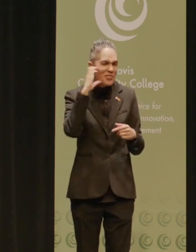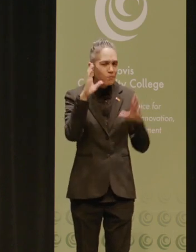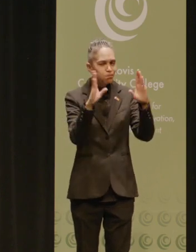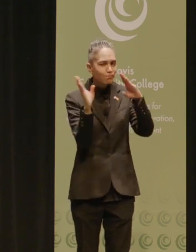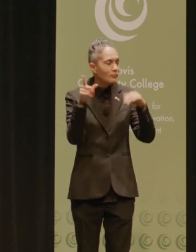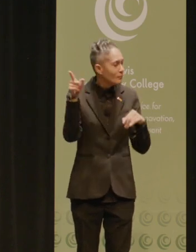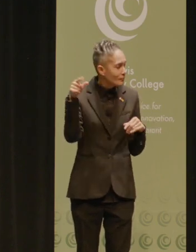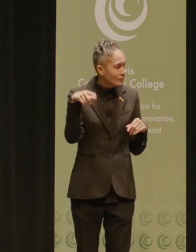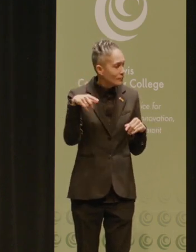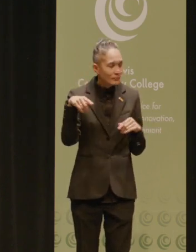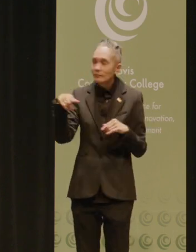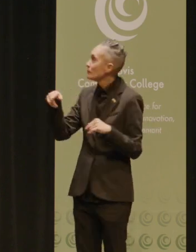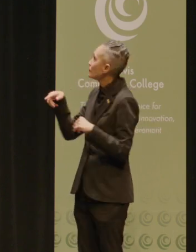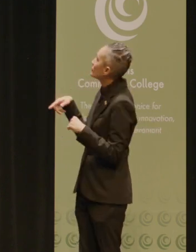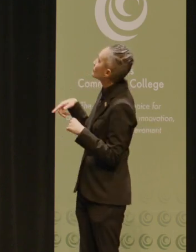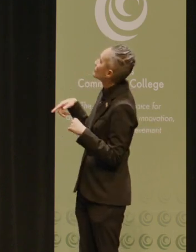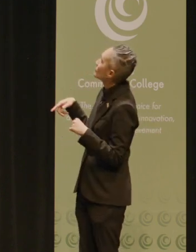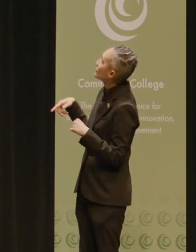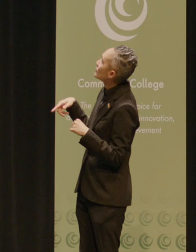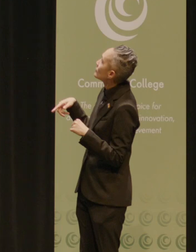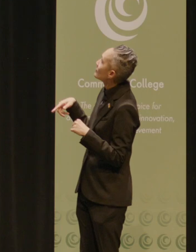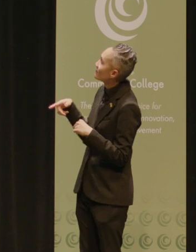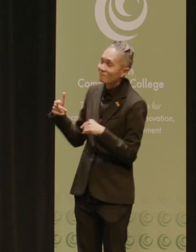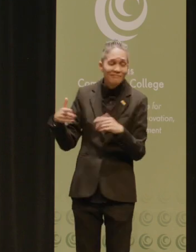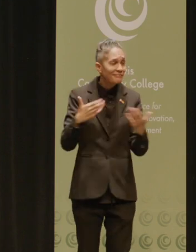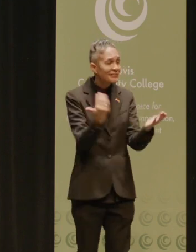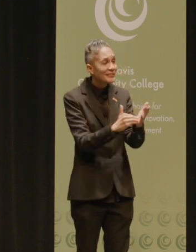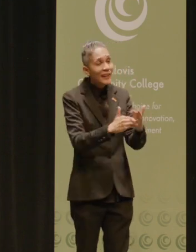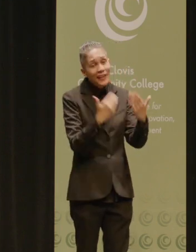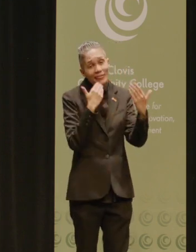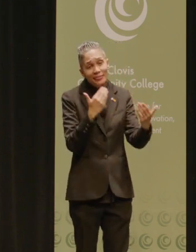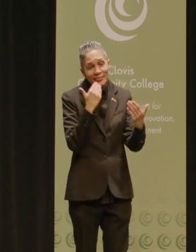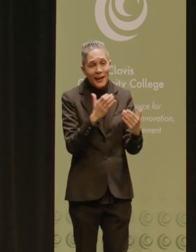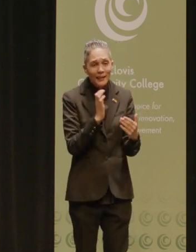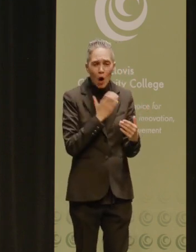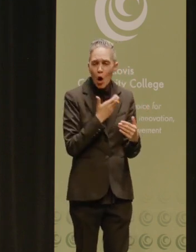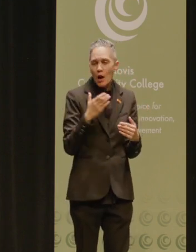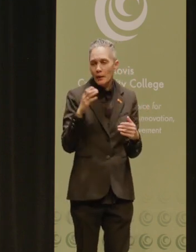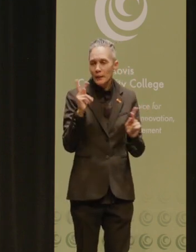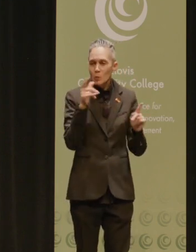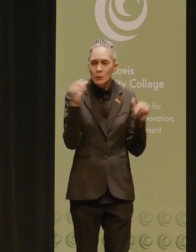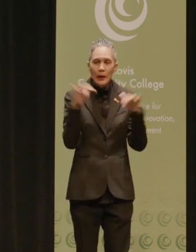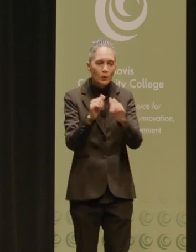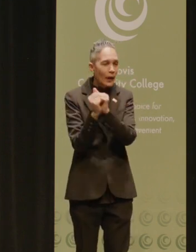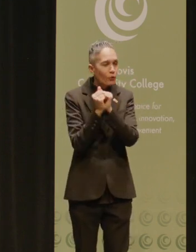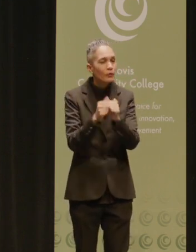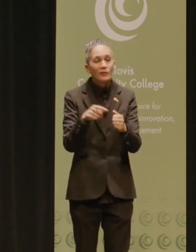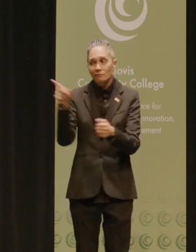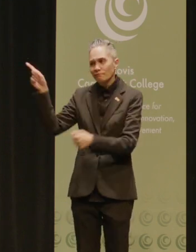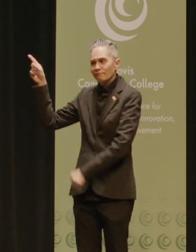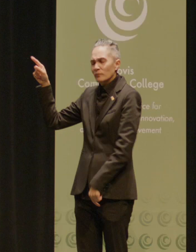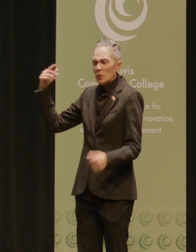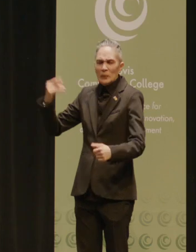is the vision. Can we just, again, thank our commissioner folks who come together, because wordsmithing something like